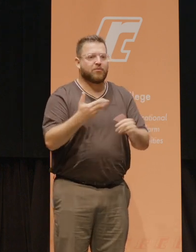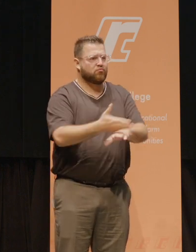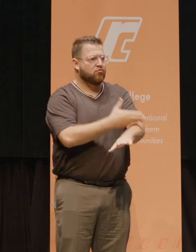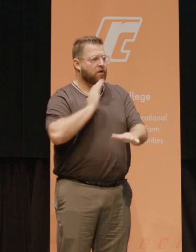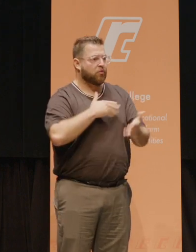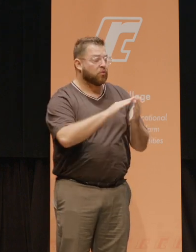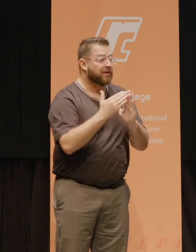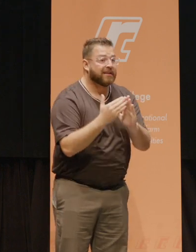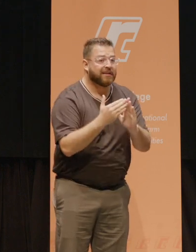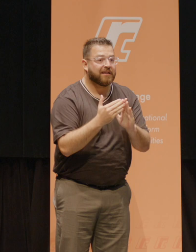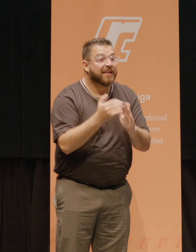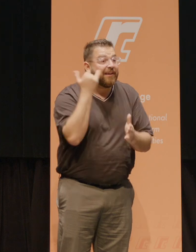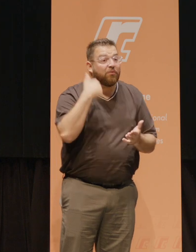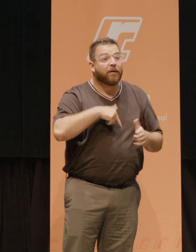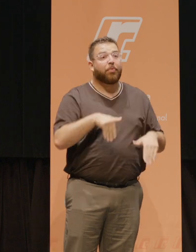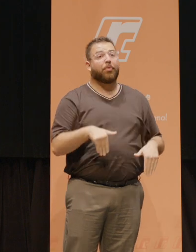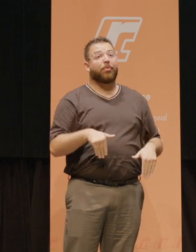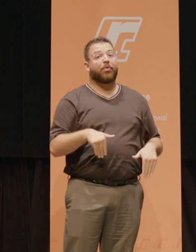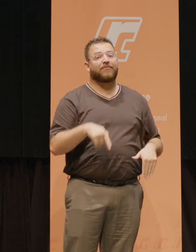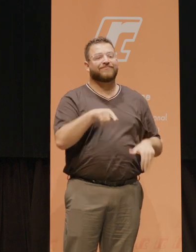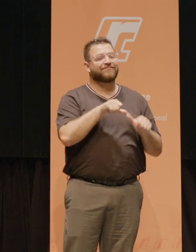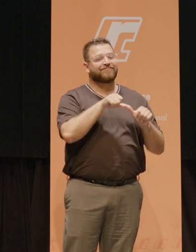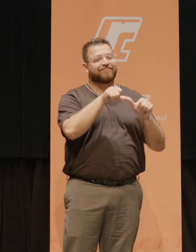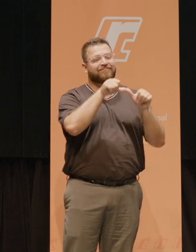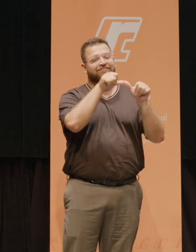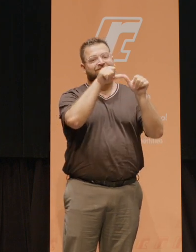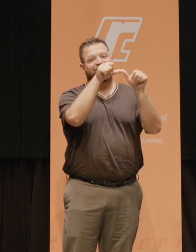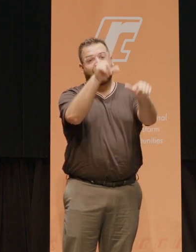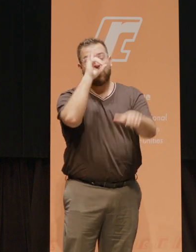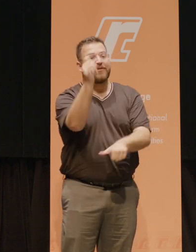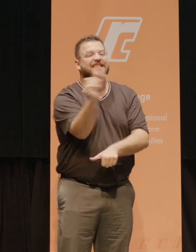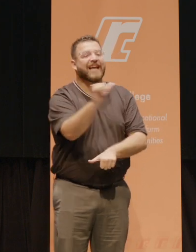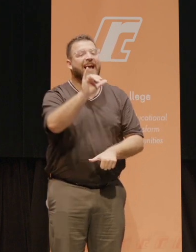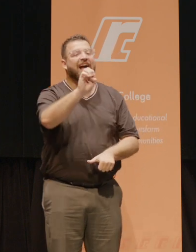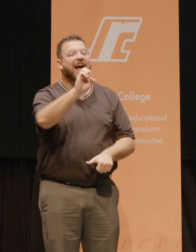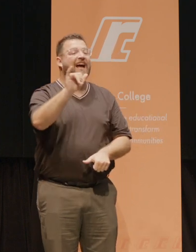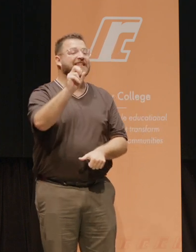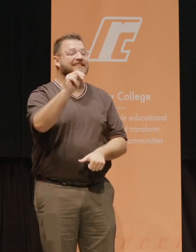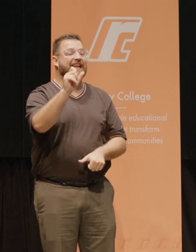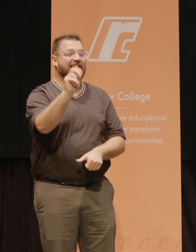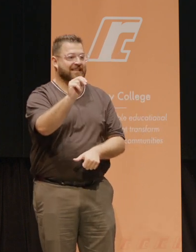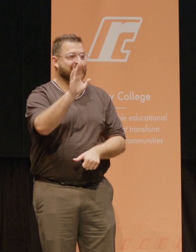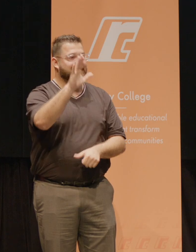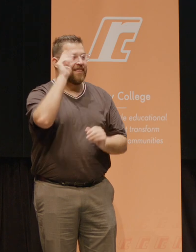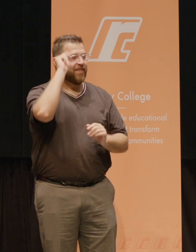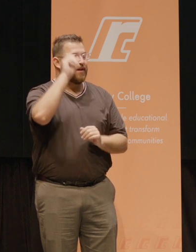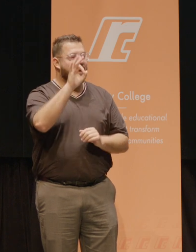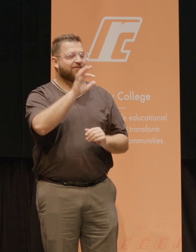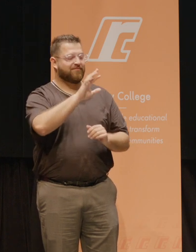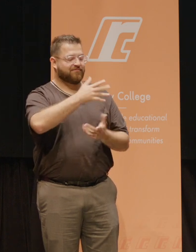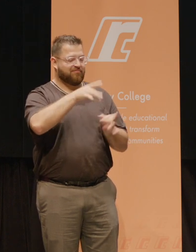If not, this is going to go on forever because, it's like Einstein's theory of insanity, right? So that's what I would have to say about